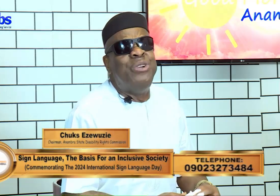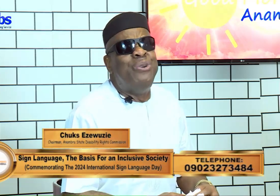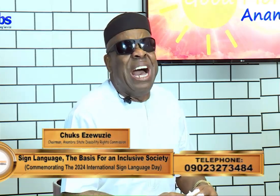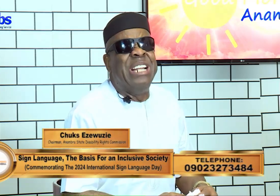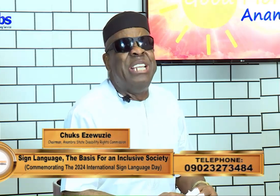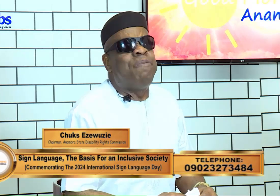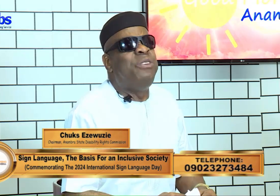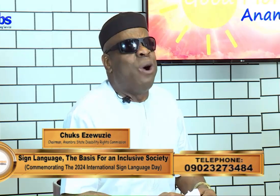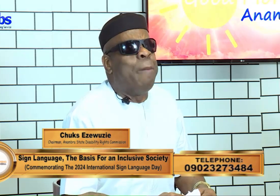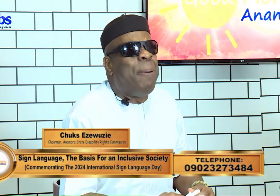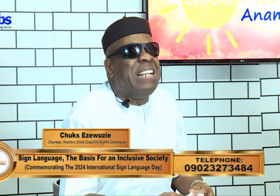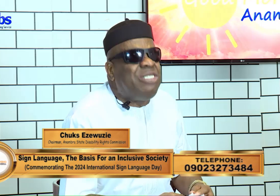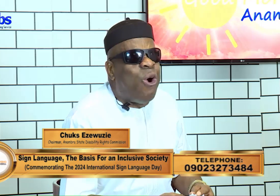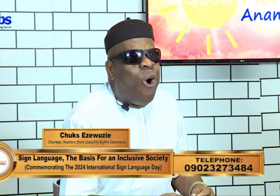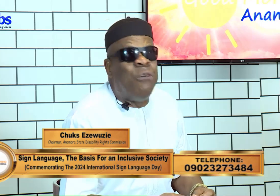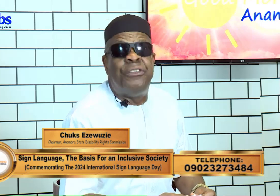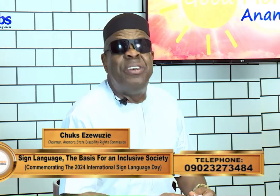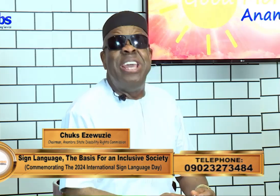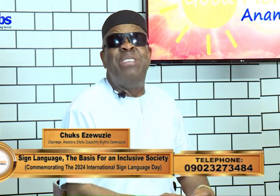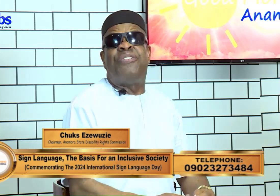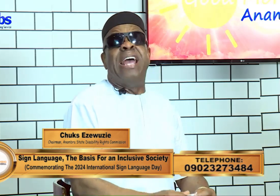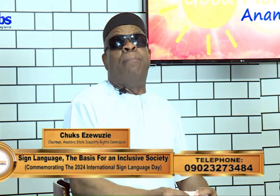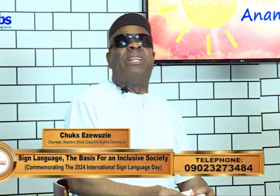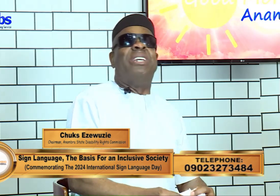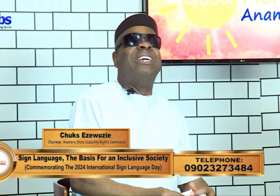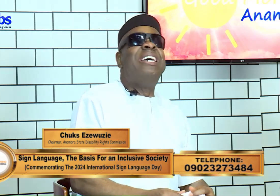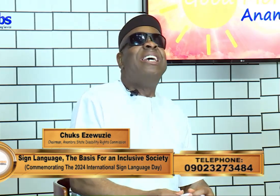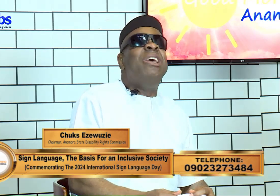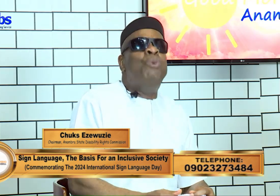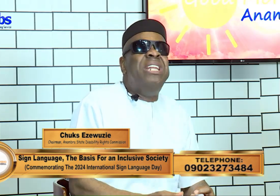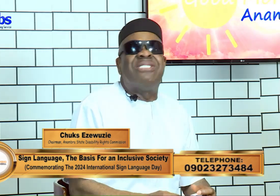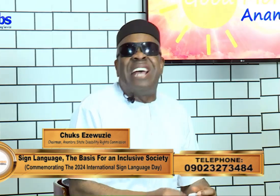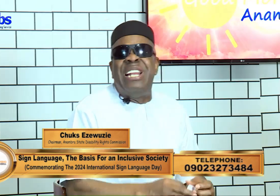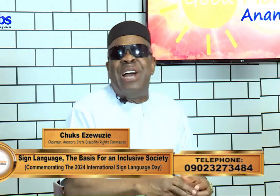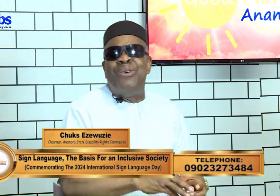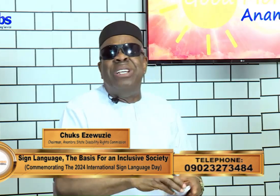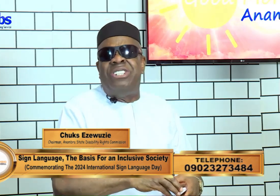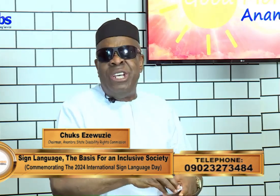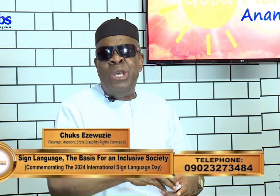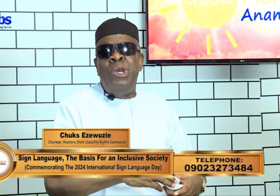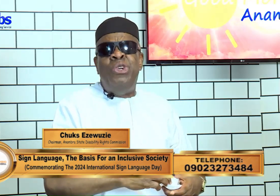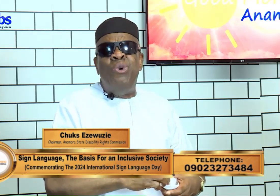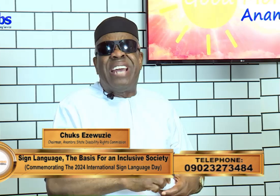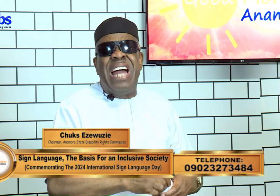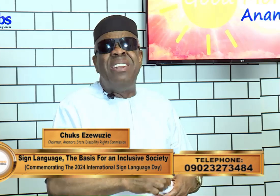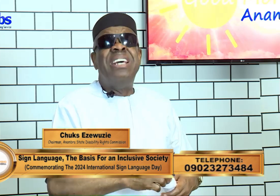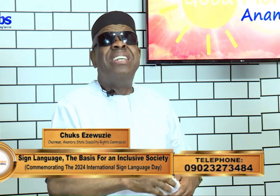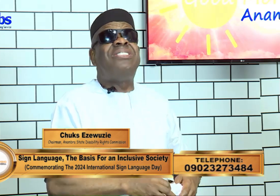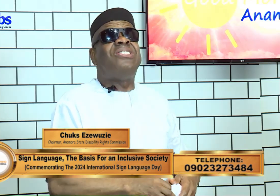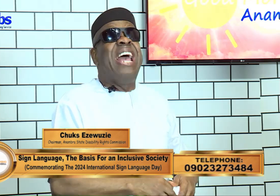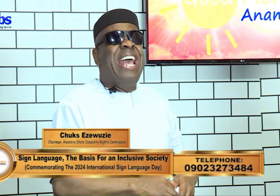of you and you are part of his family. With the sign language, you